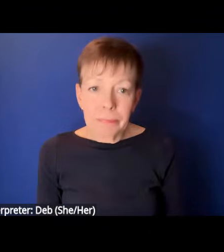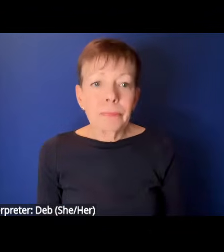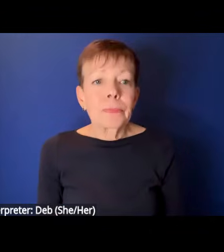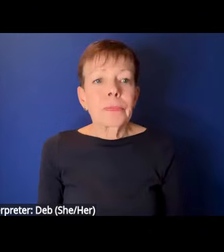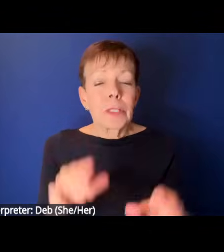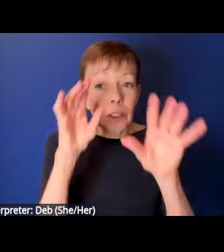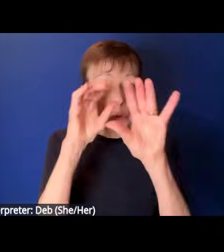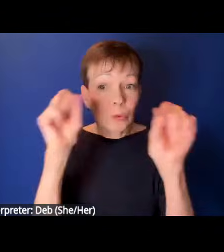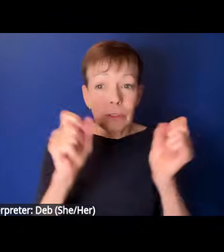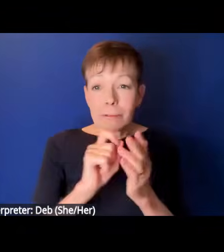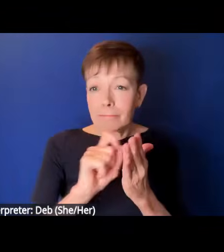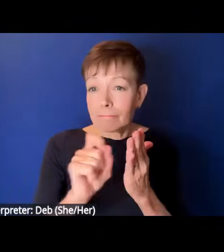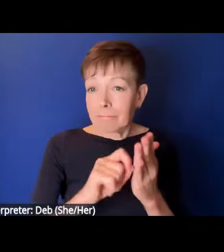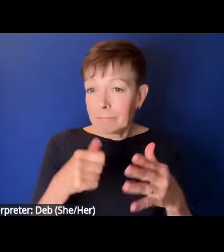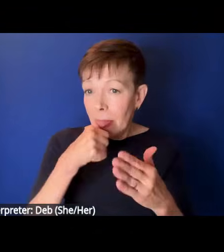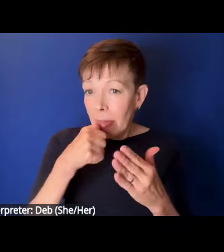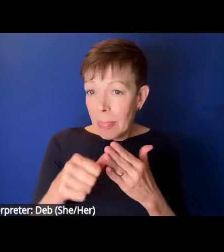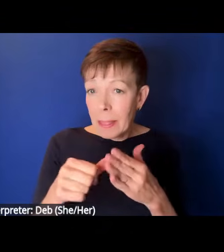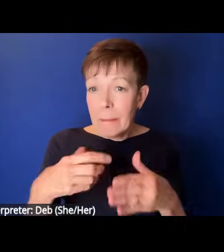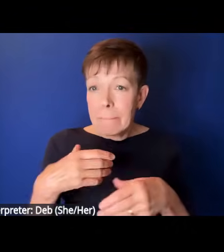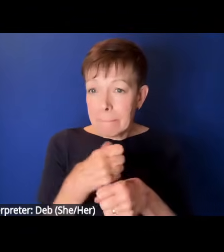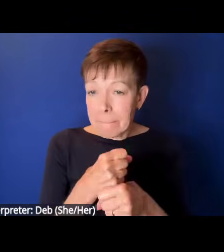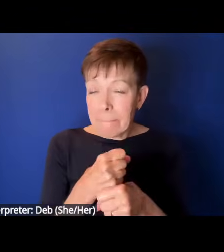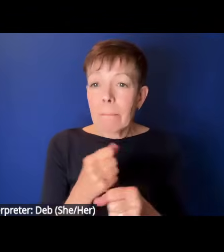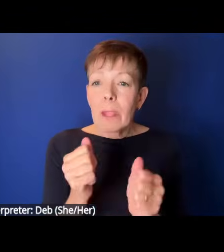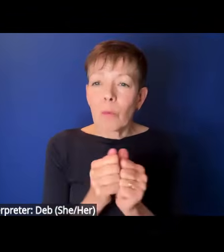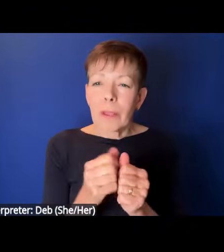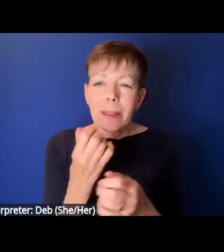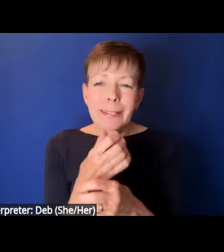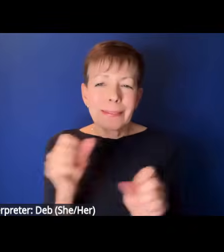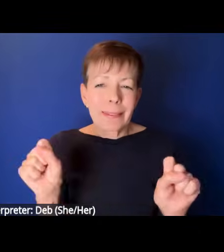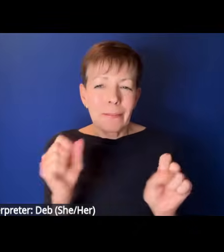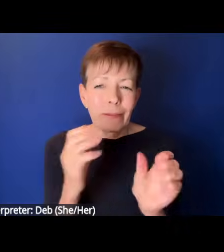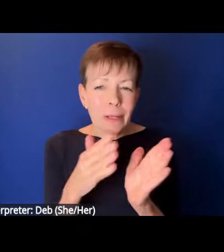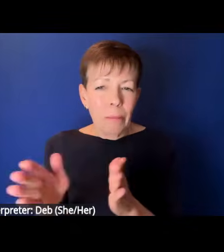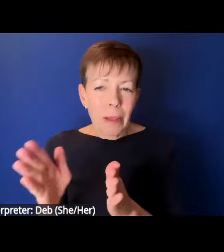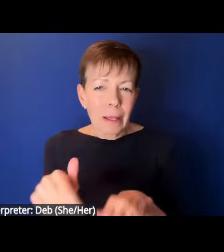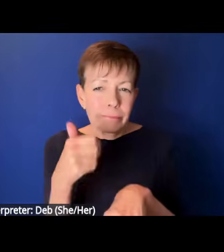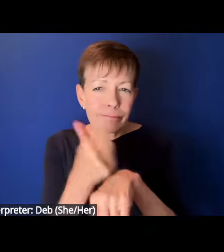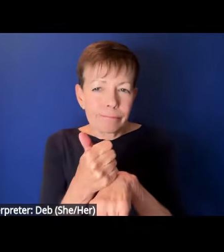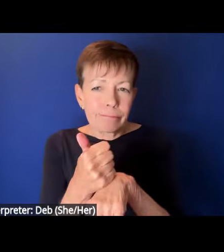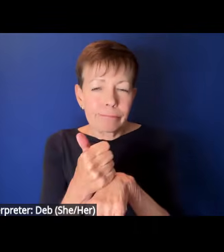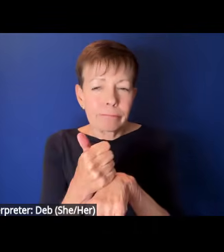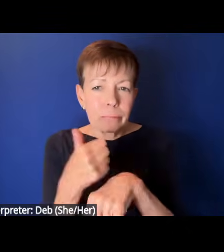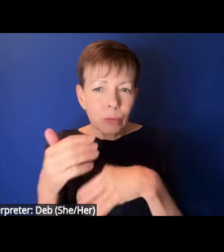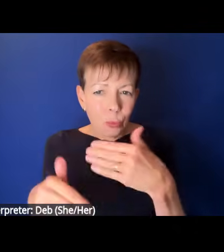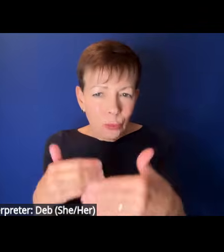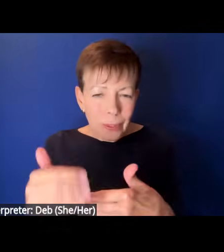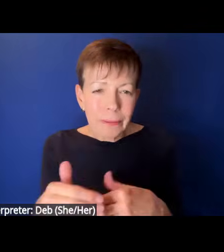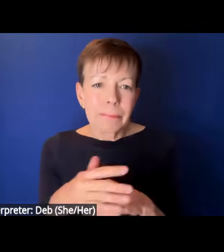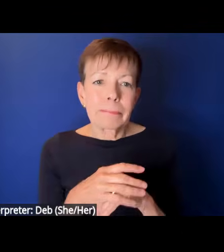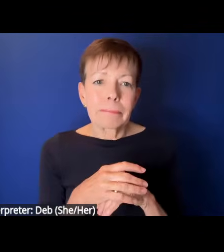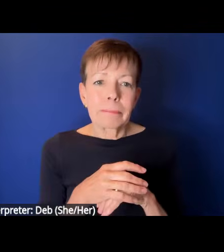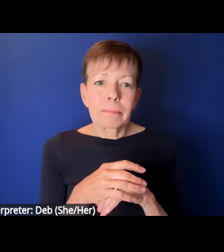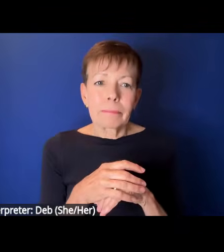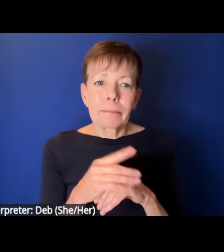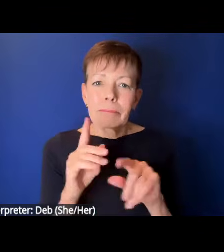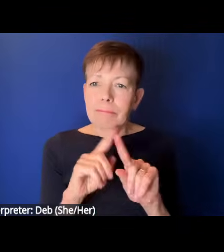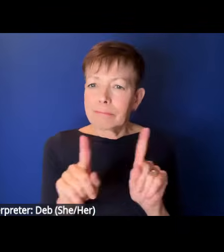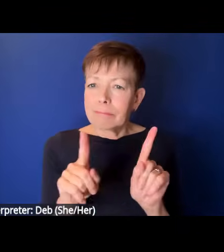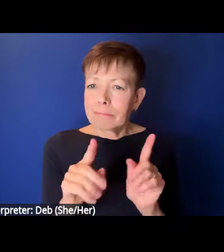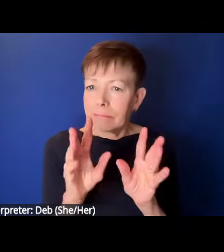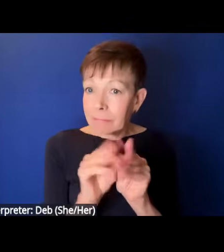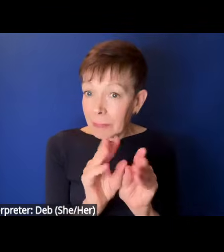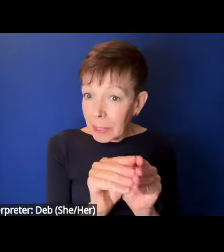with a summary of the safety plan implementation. And meetings and steps that